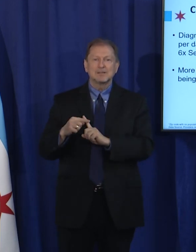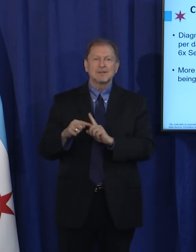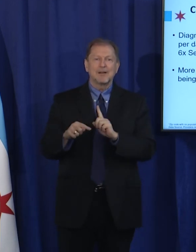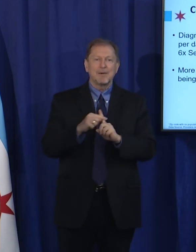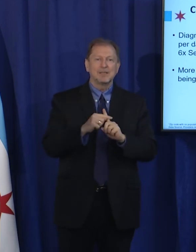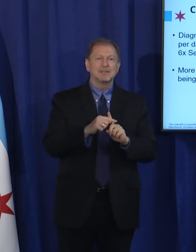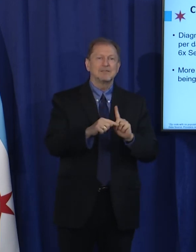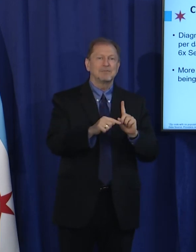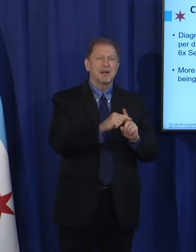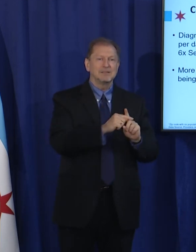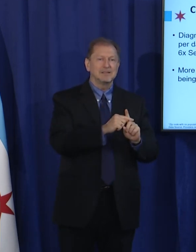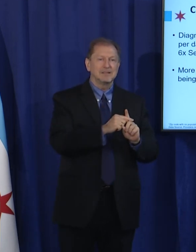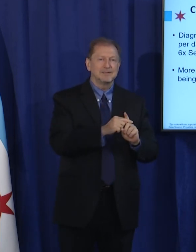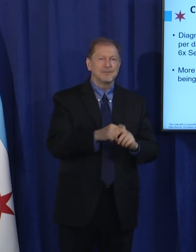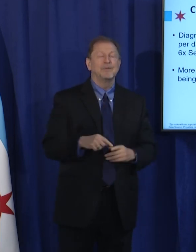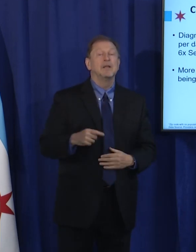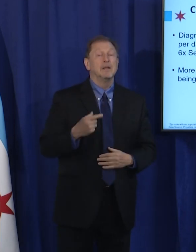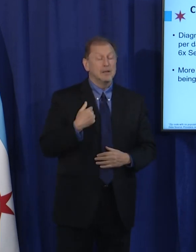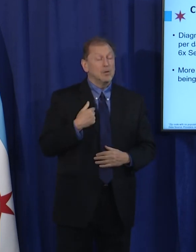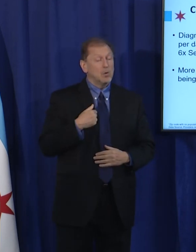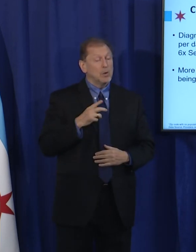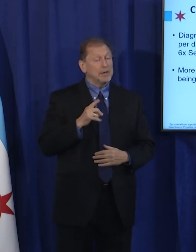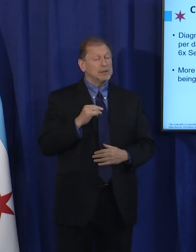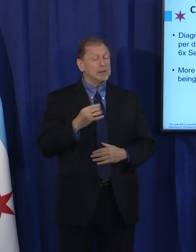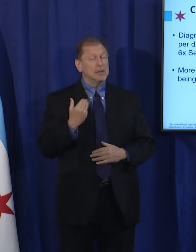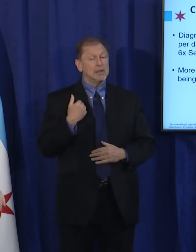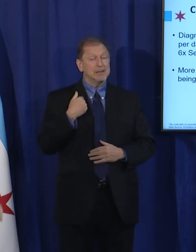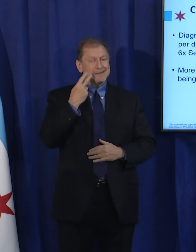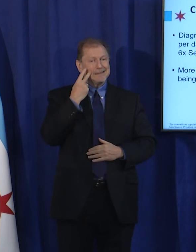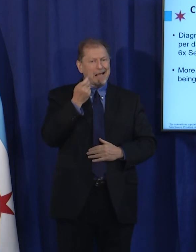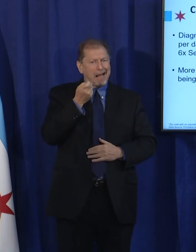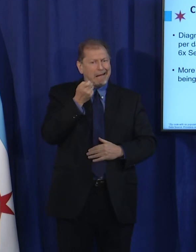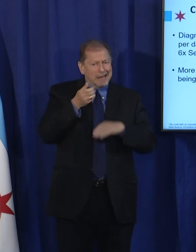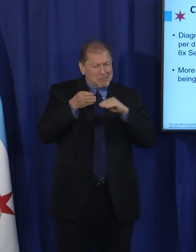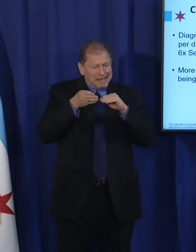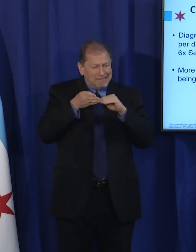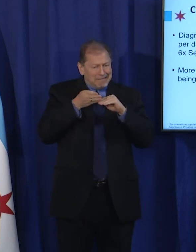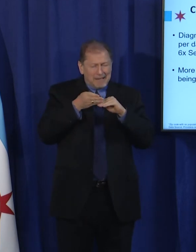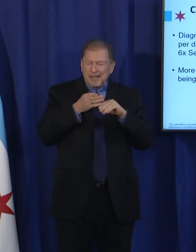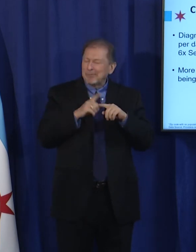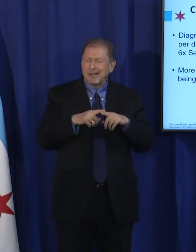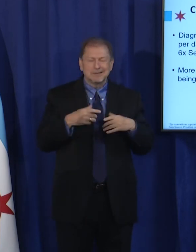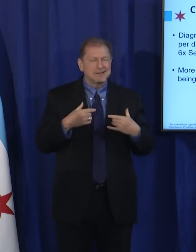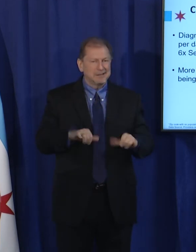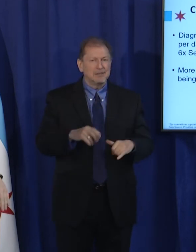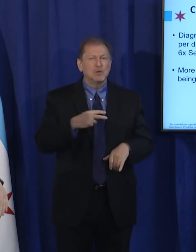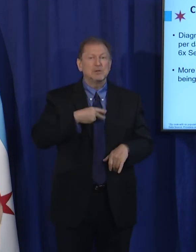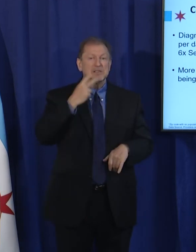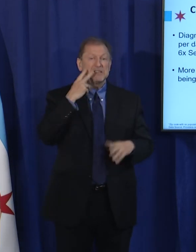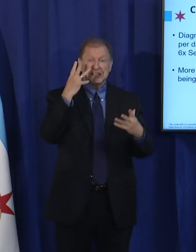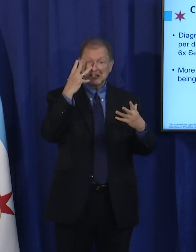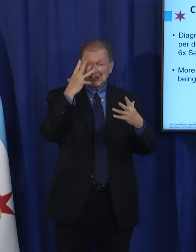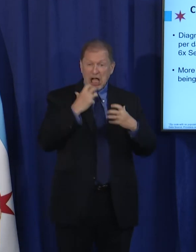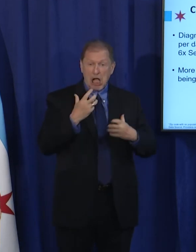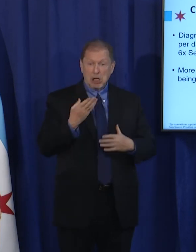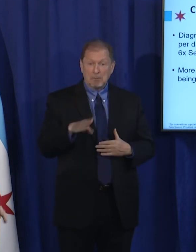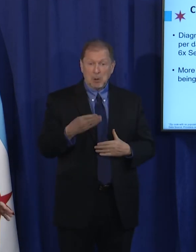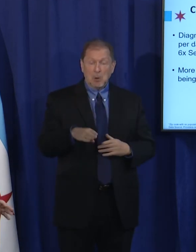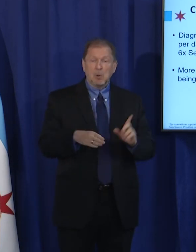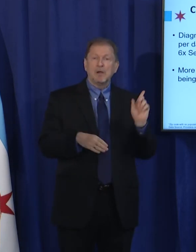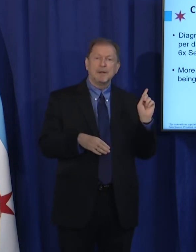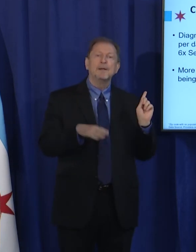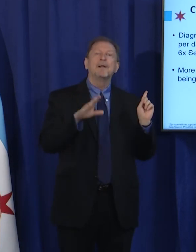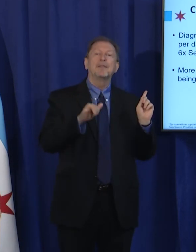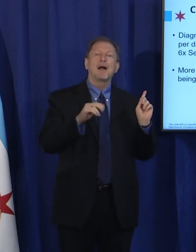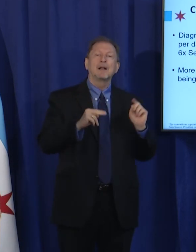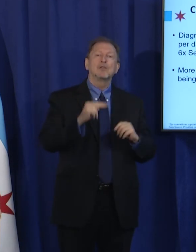of early improvement, remains highly concerning. You can see in the darkest blue, these are our zip codes, particularly